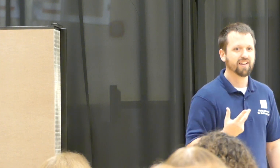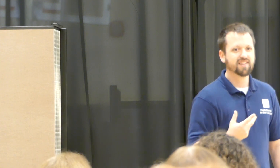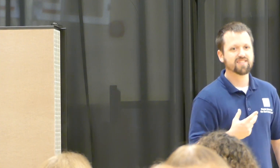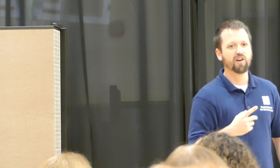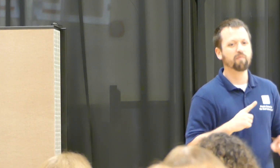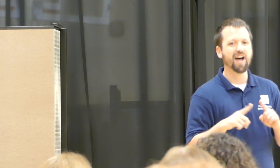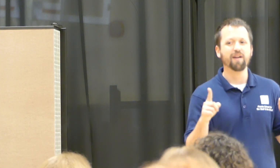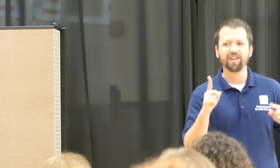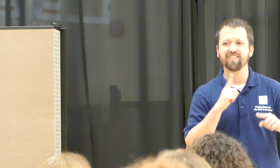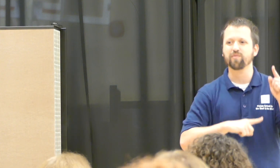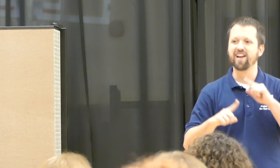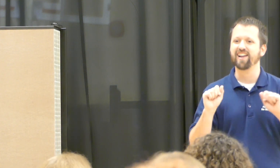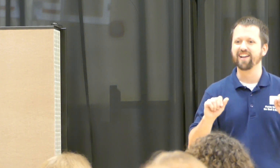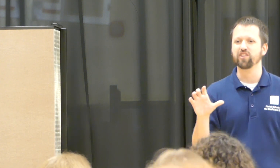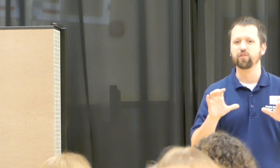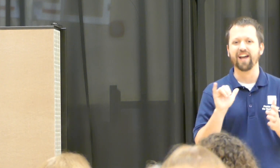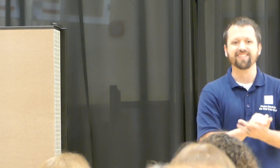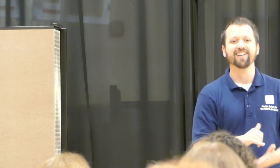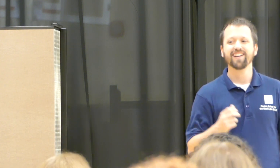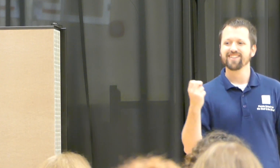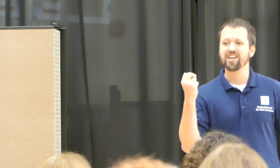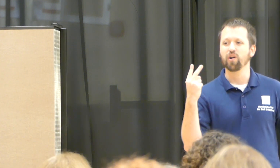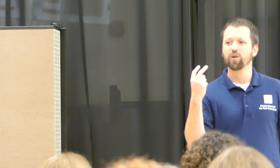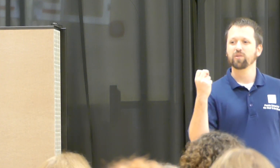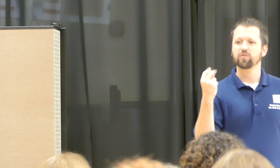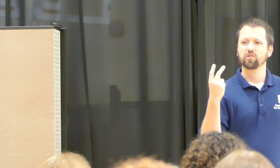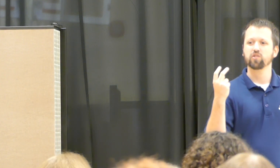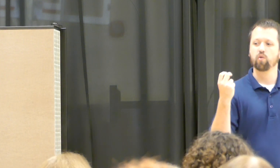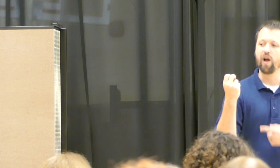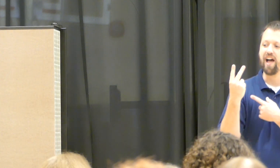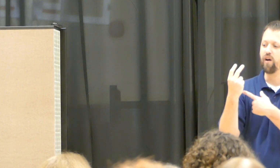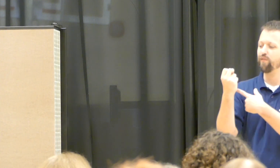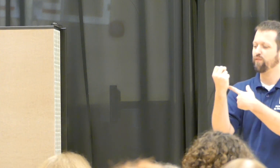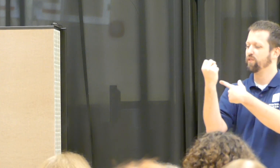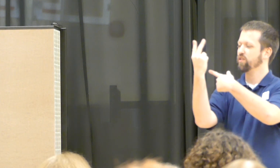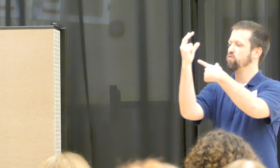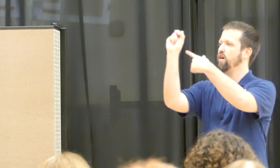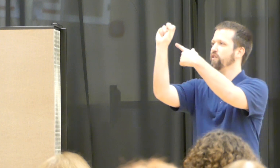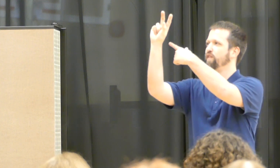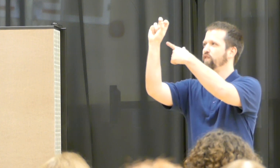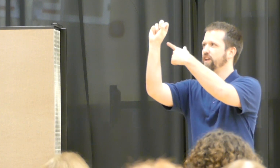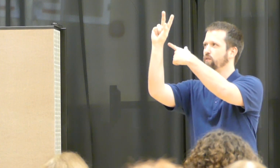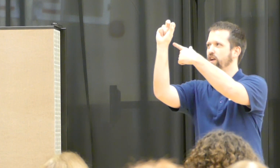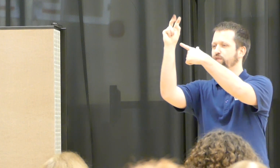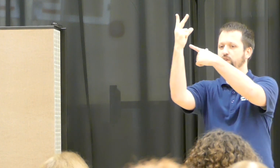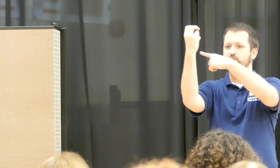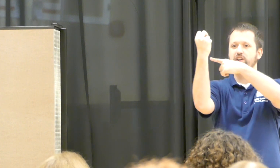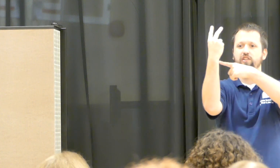12. So, but because I'm signing, I can do that. So, 12. So you're going to flick right off your finger there.